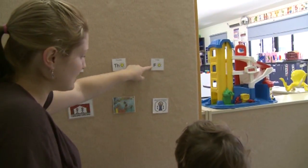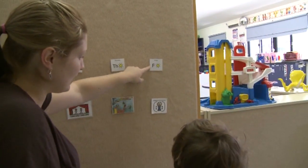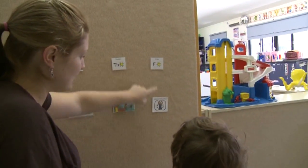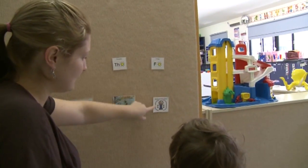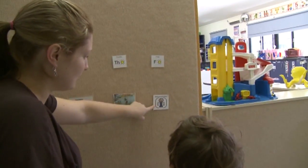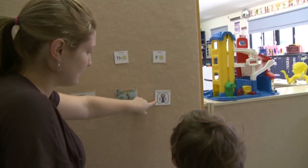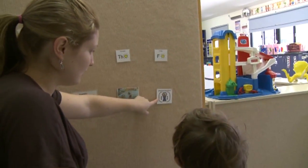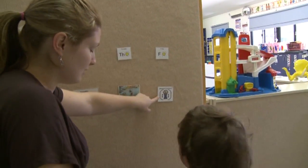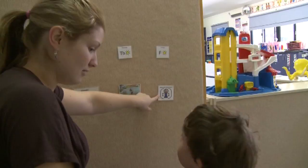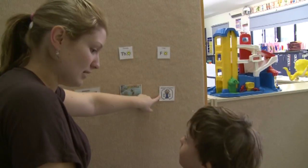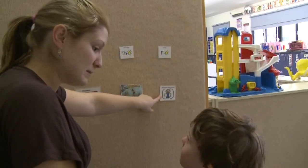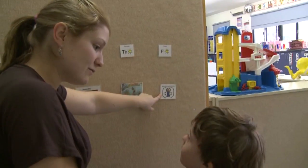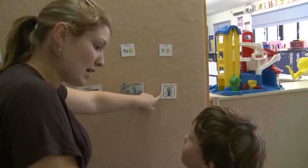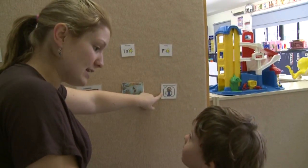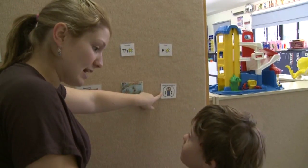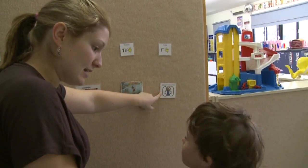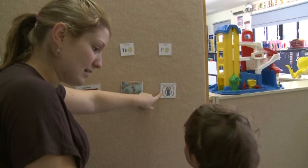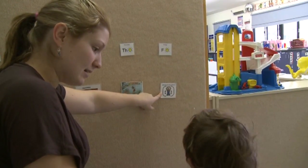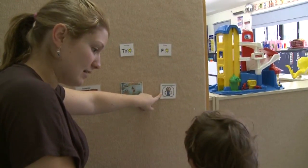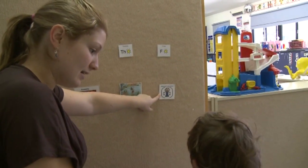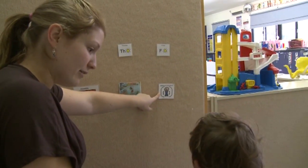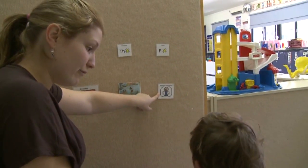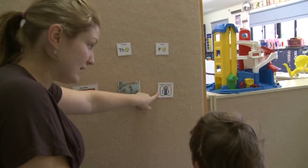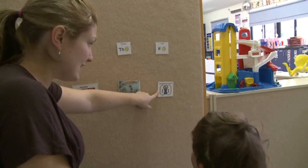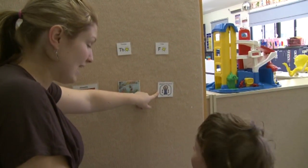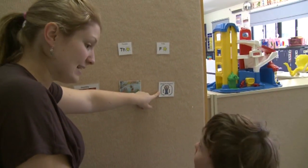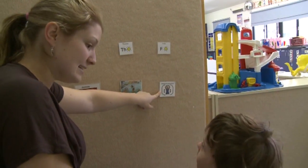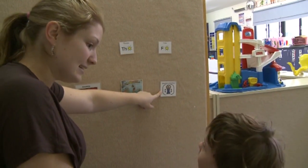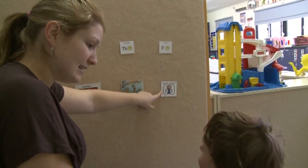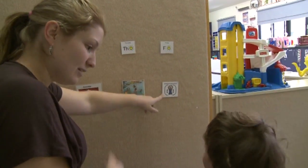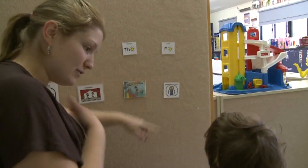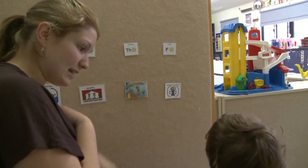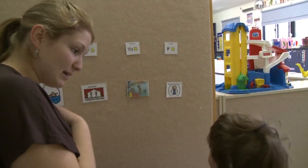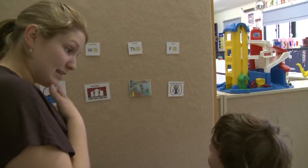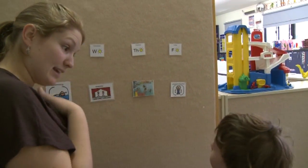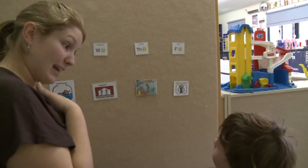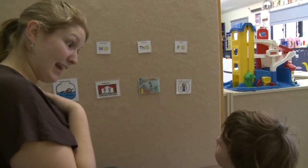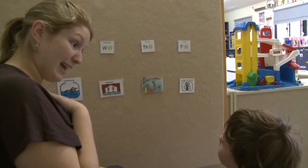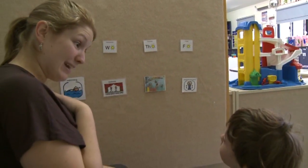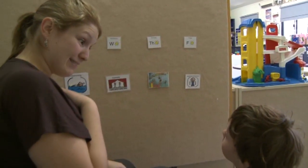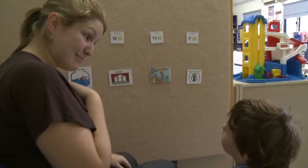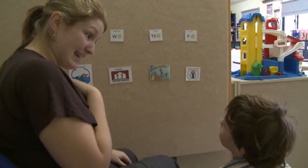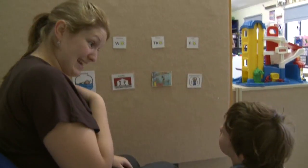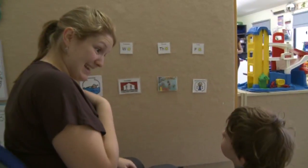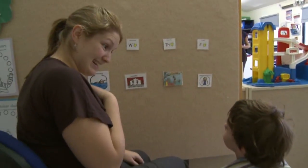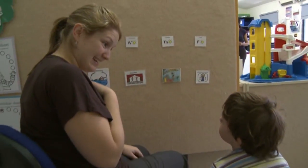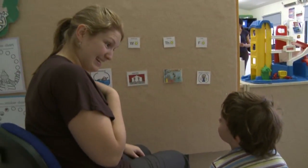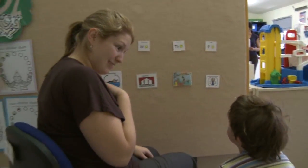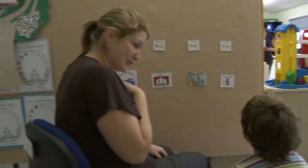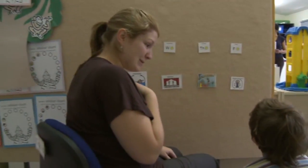Friday. Monday. What happens Friday? Monday. Phys Ed. Phys Ed with me. Yes. What do we do